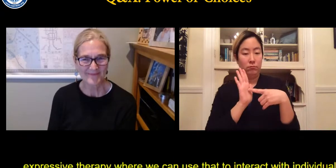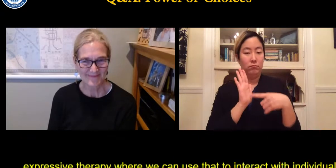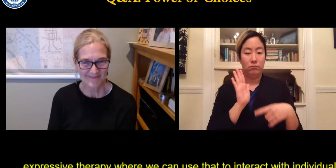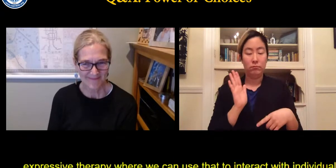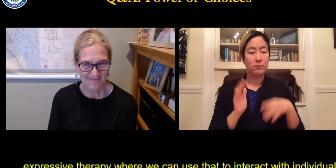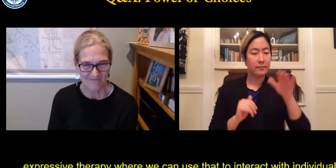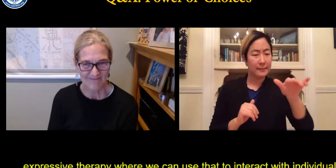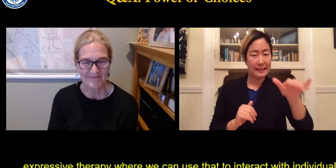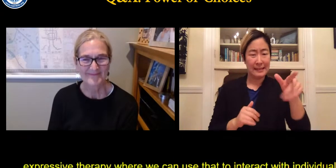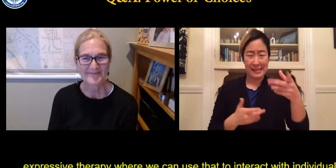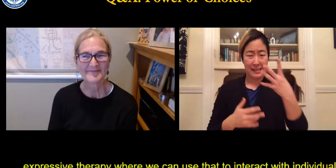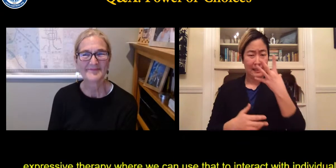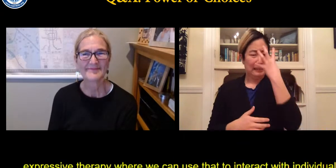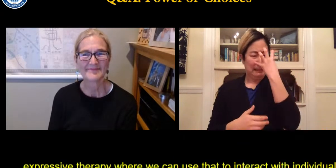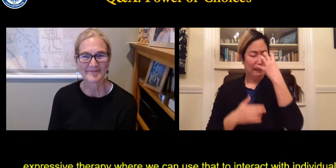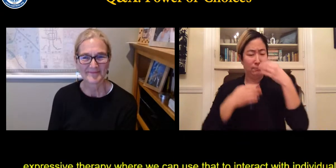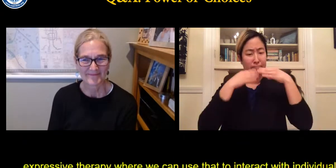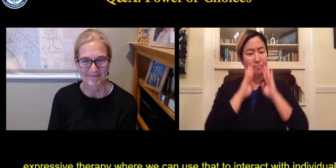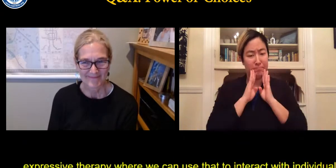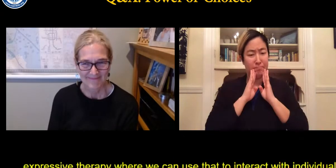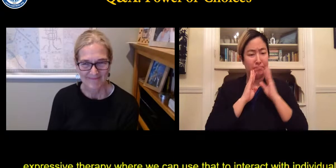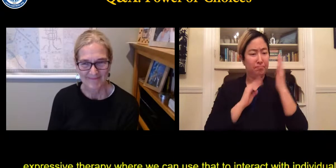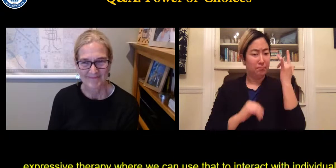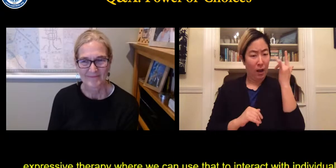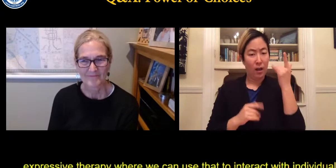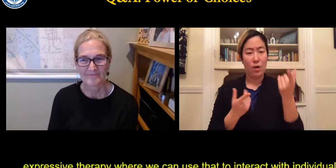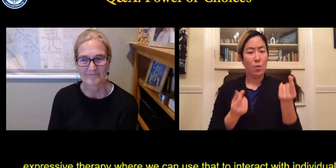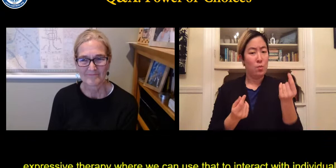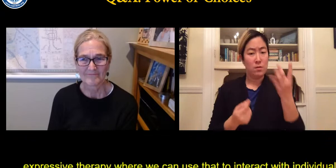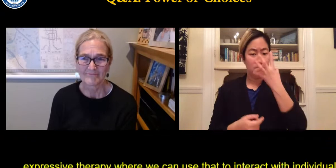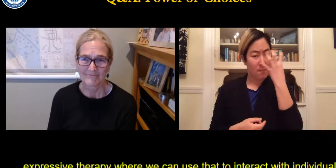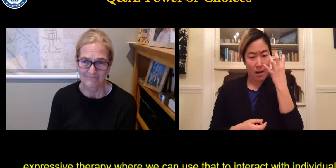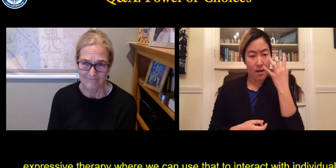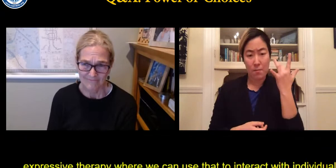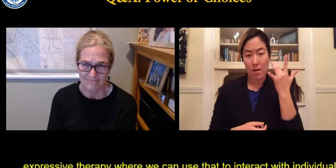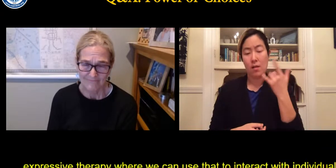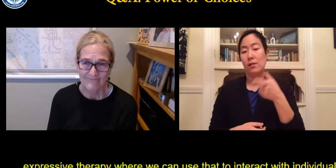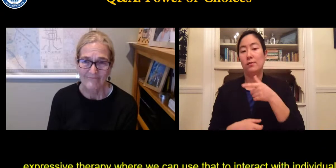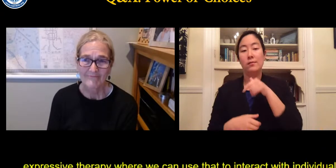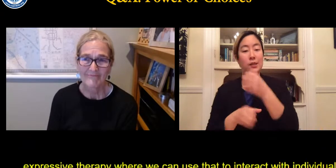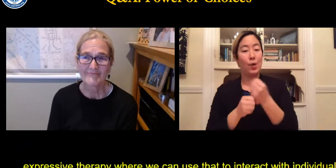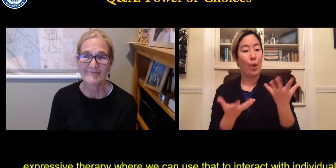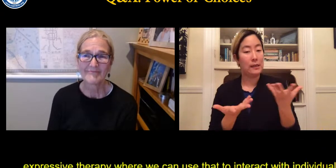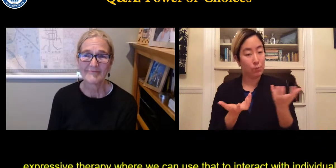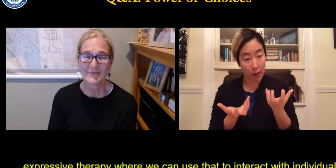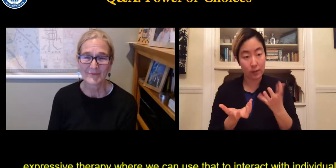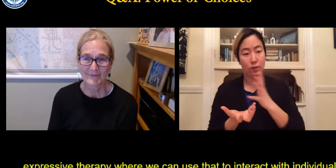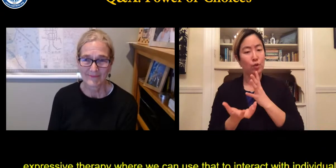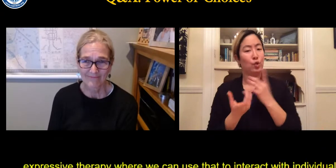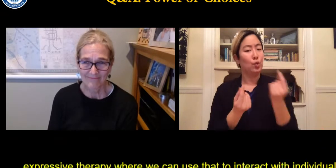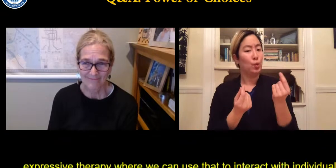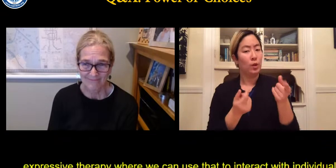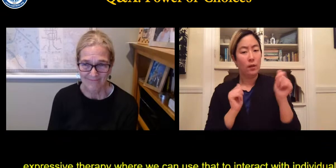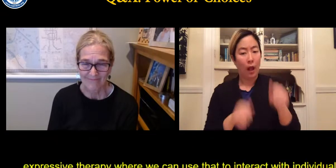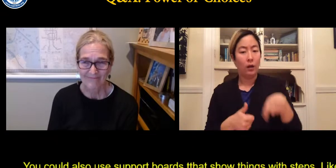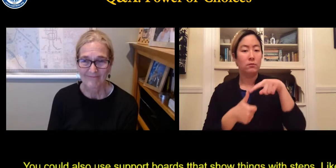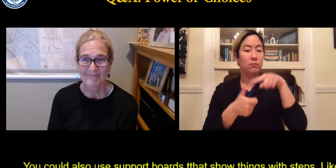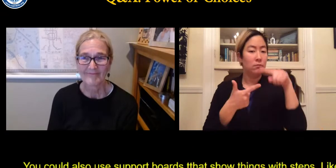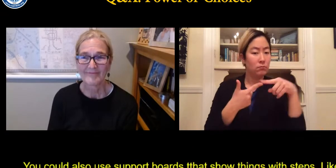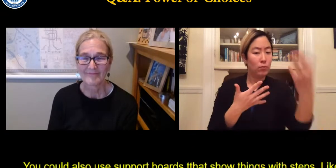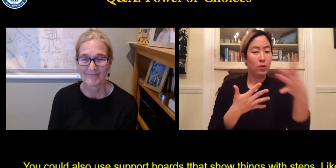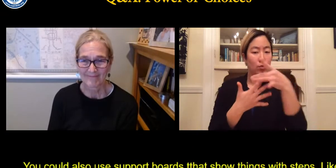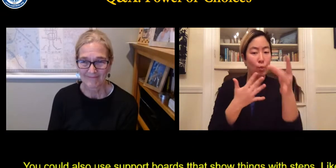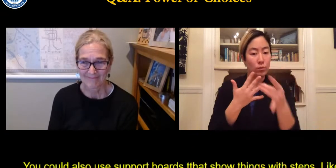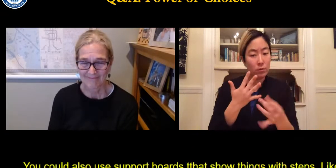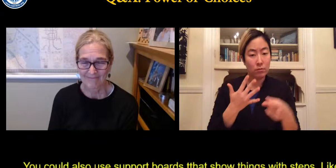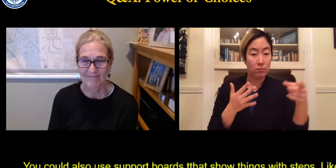up, a photo with a number 2, taking a shower, photo with number 3, brushing your teeth, and so on and so on and so on. And there are other support boards